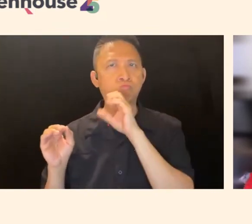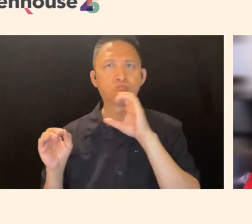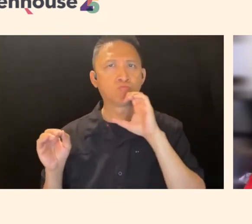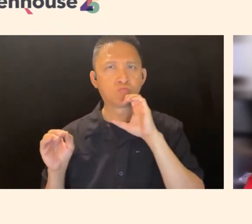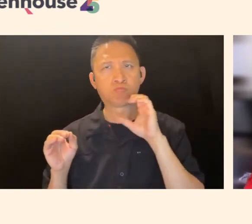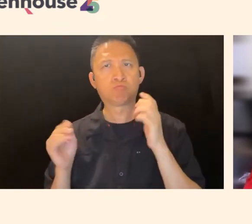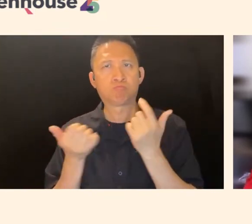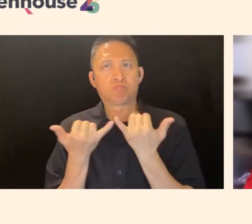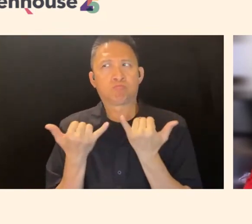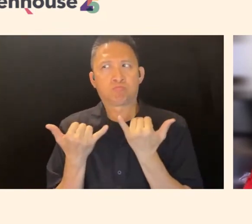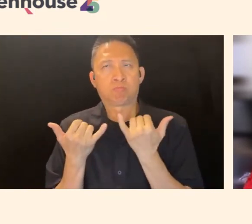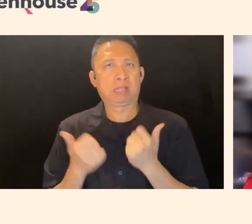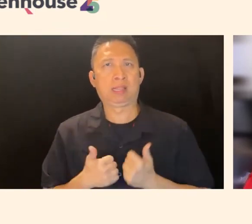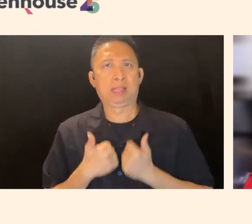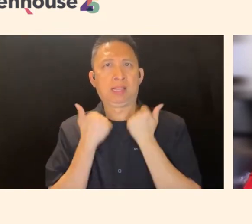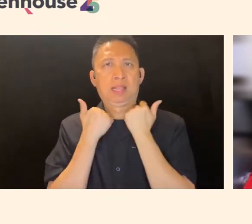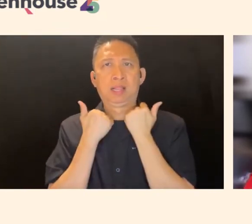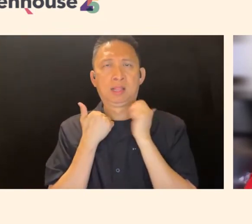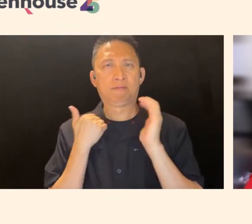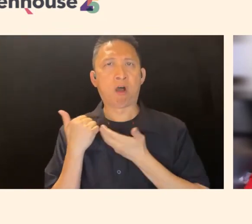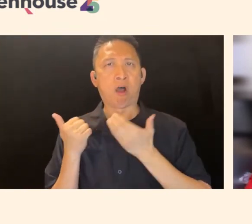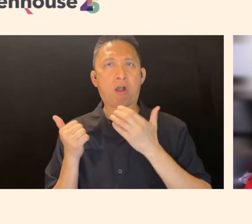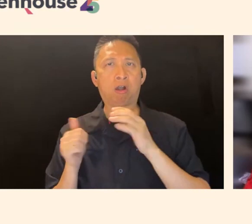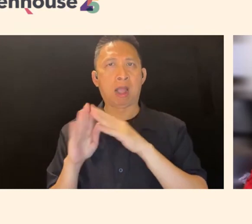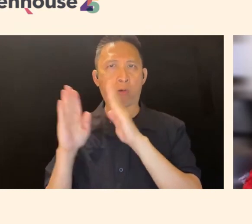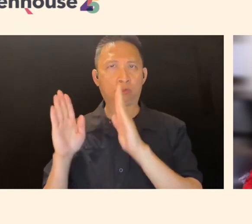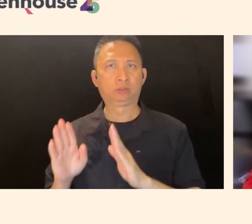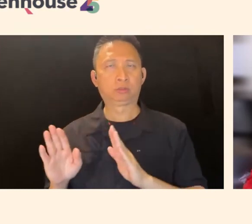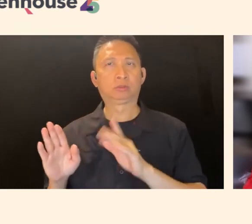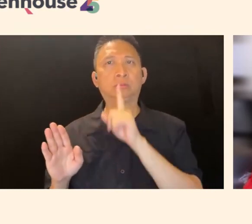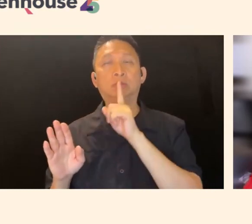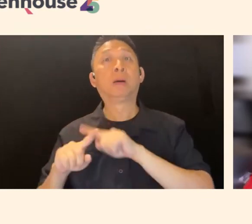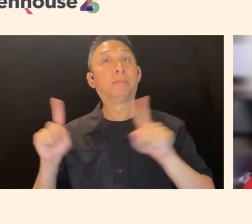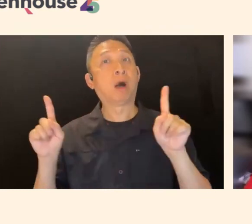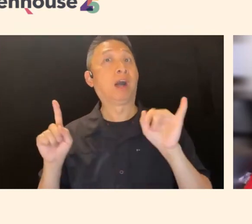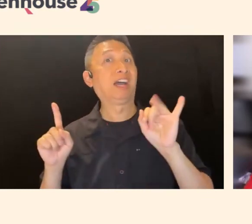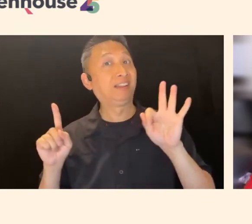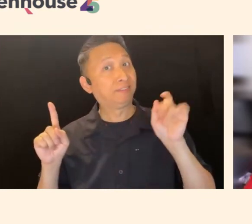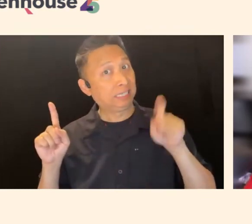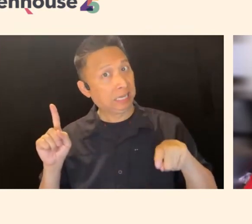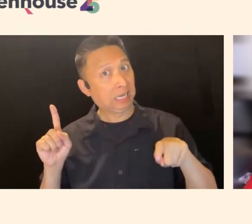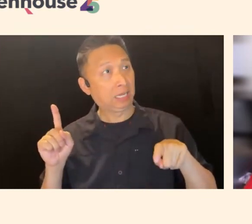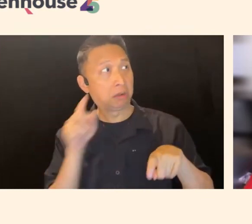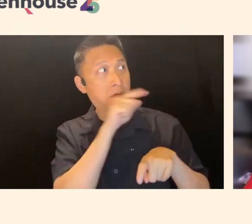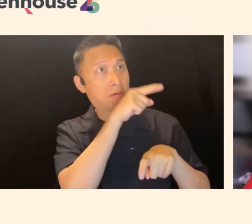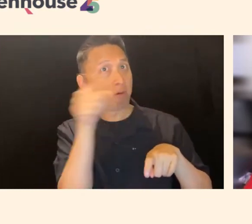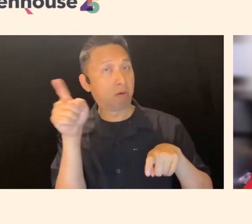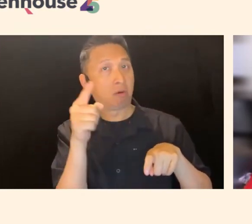um, need level 3 care, we are able to provide it if necessary.